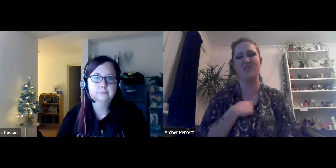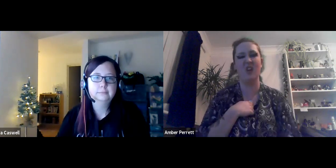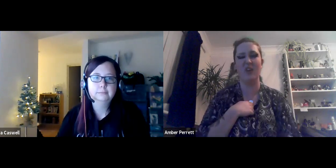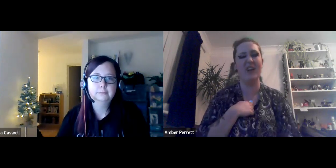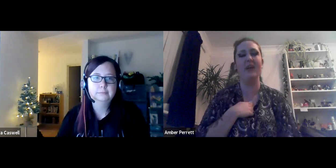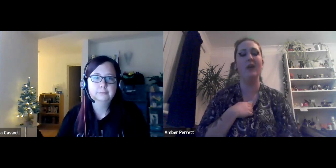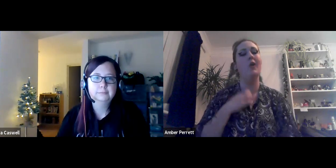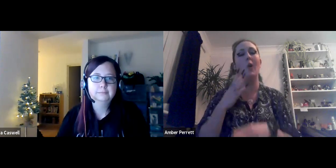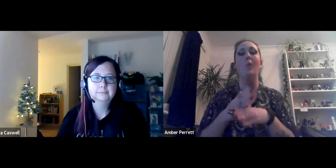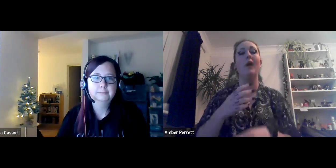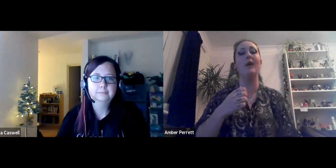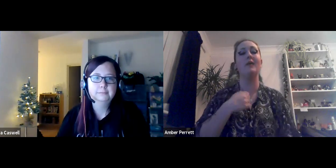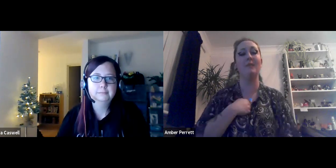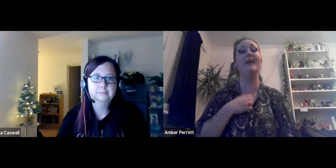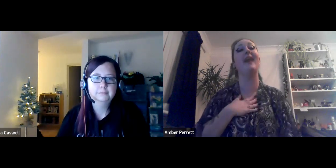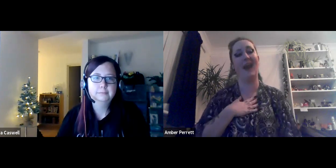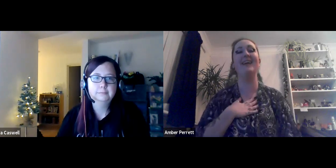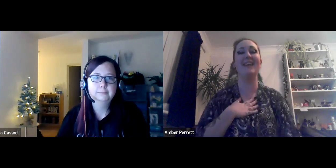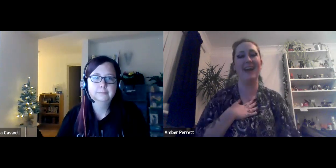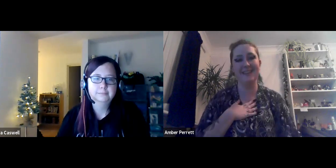not really. Or work me, like, yeah.